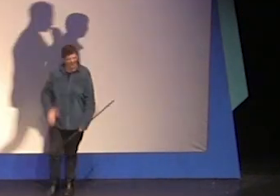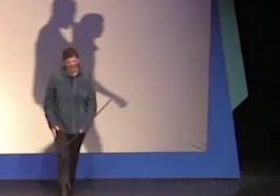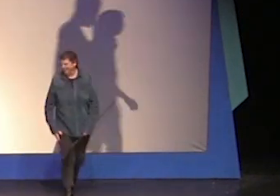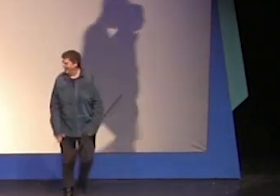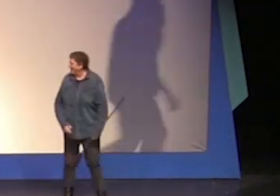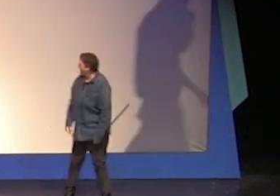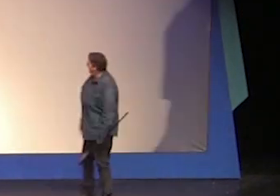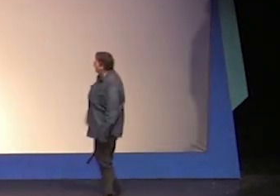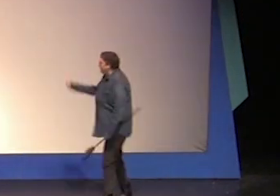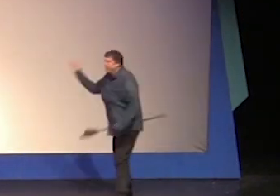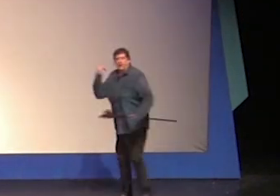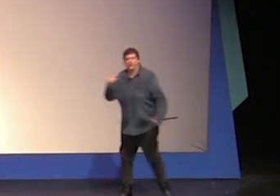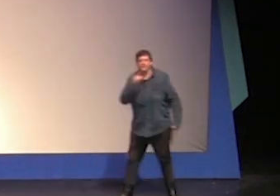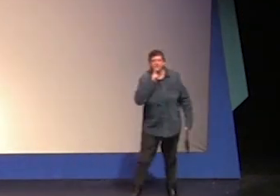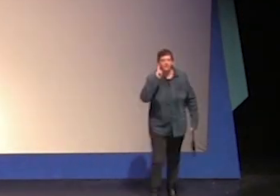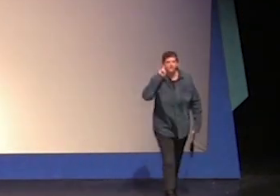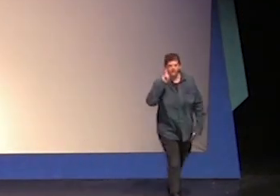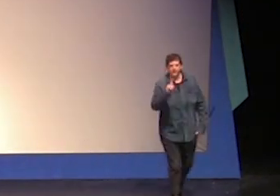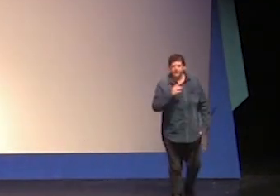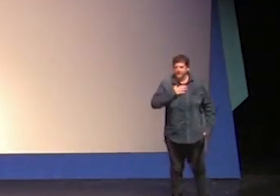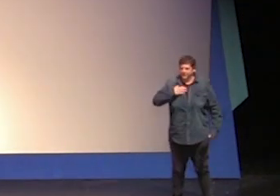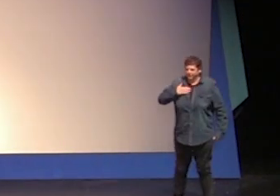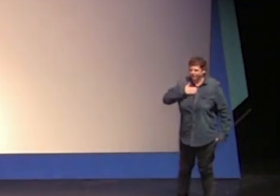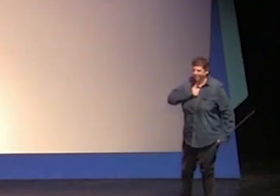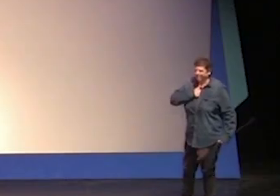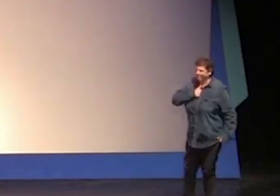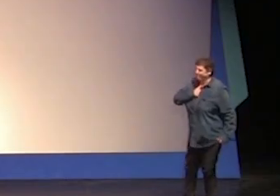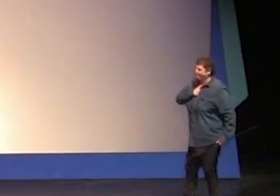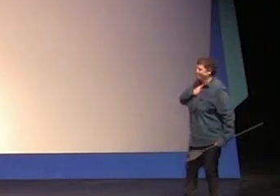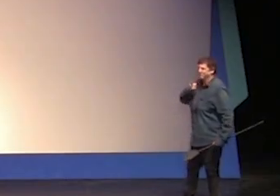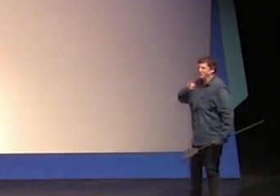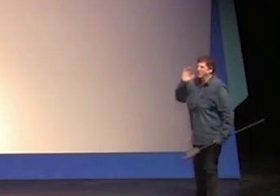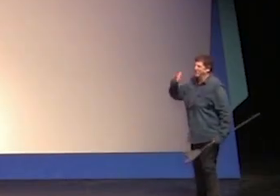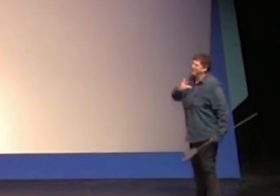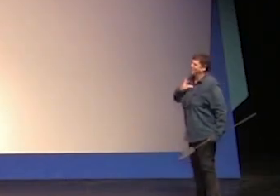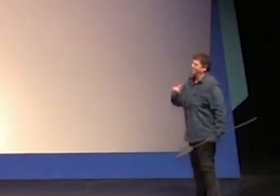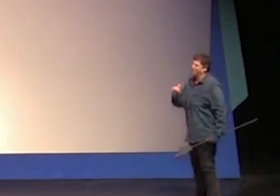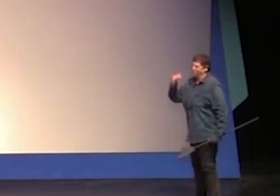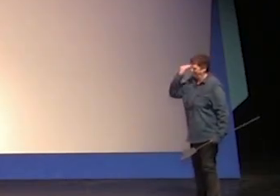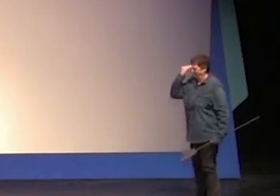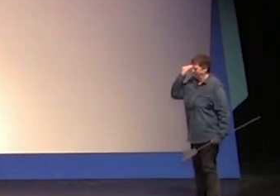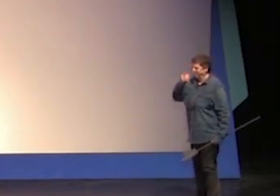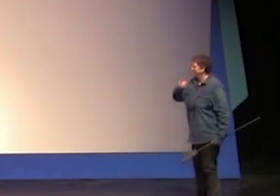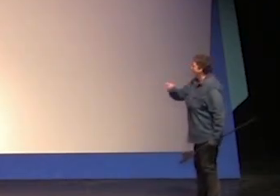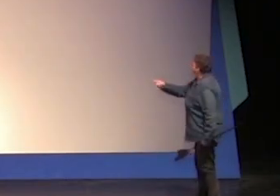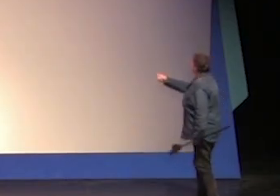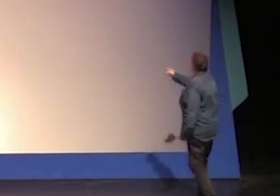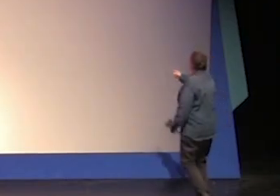Oh, he's a little goatee, that's cute. Okay. Now let's see what happens with the deaf conversation. We